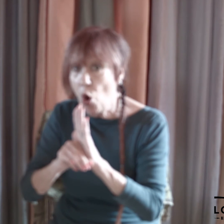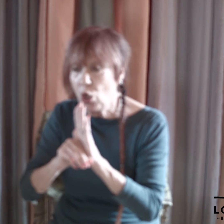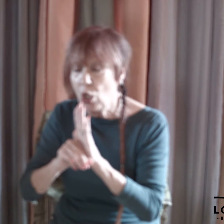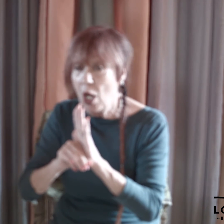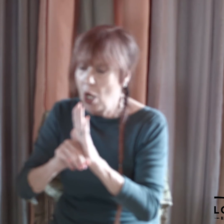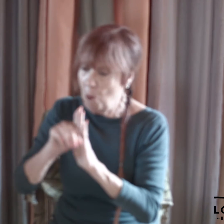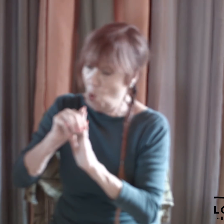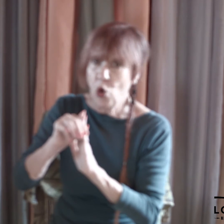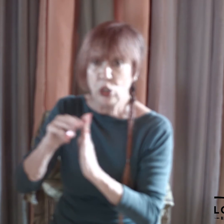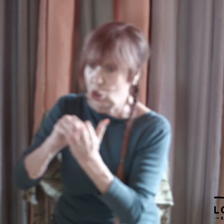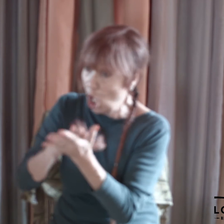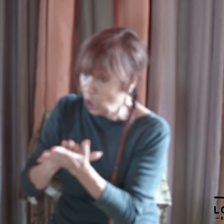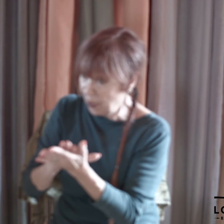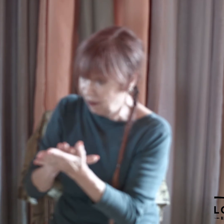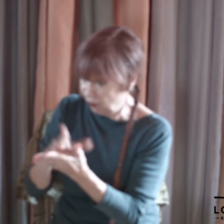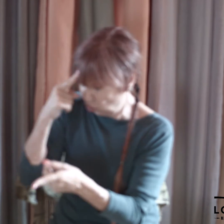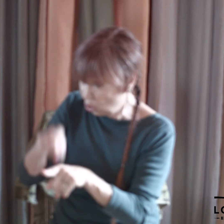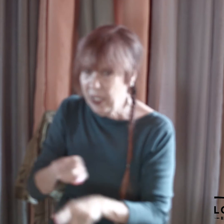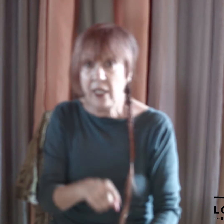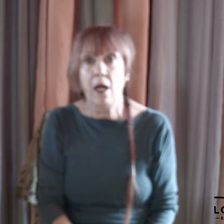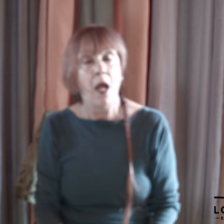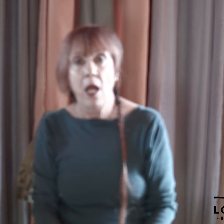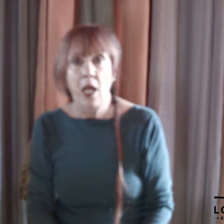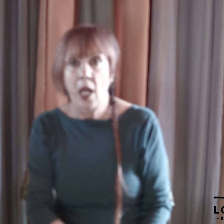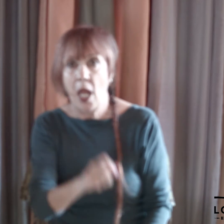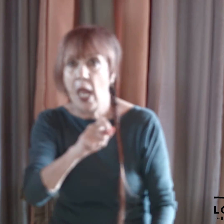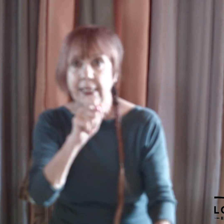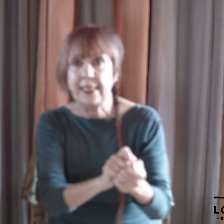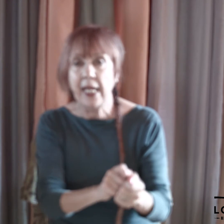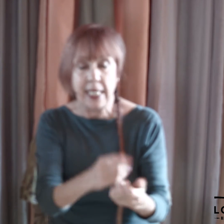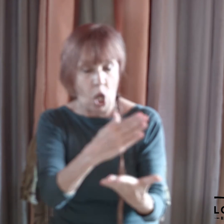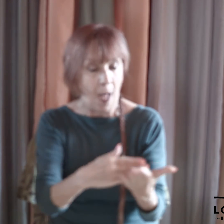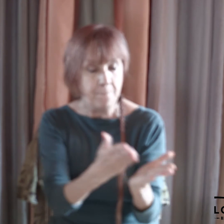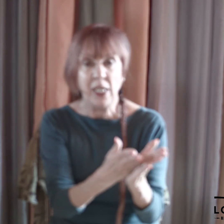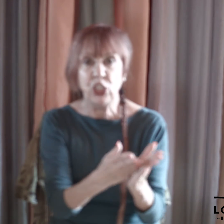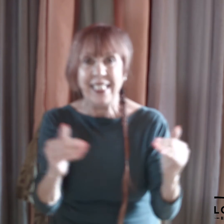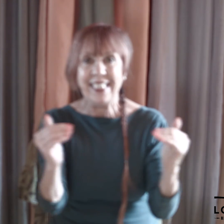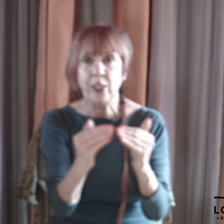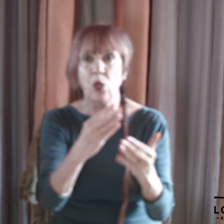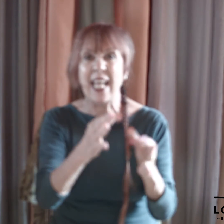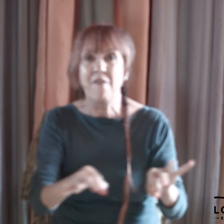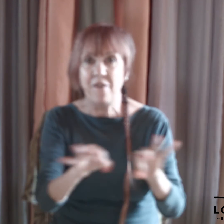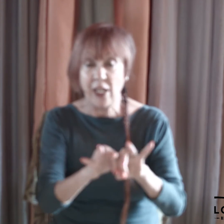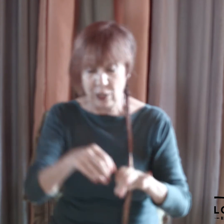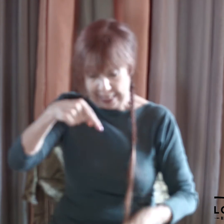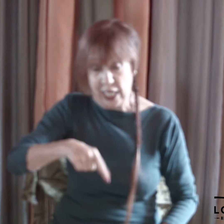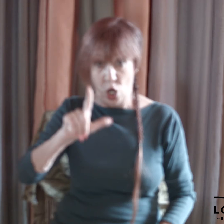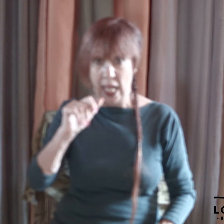you agree? I do. I think the budget is nothing but a statement of values. In Los Angeles County, for instance, we